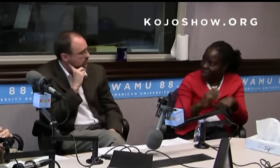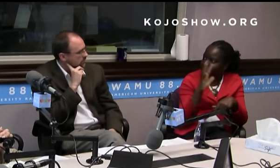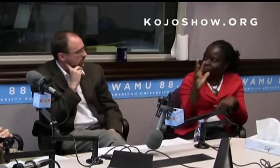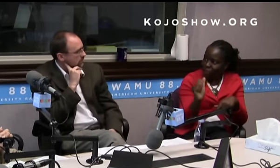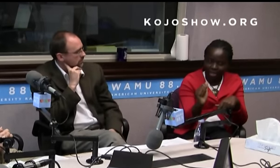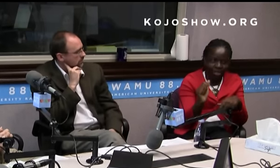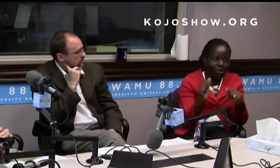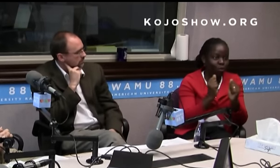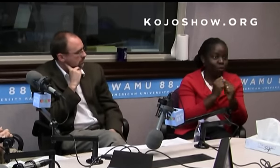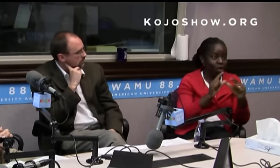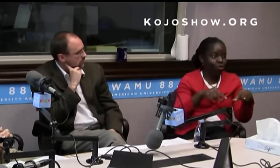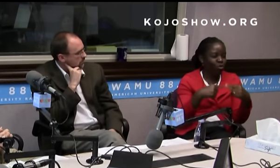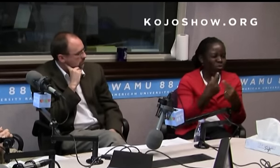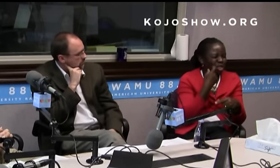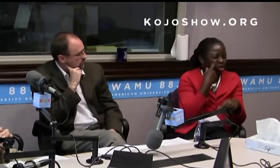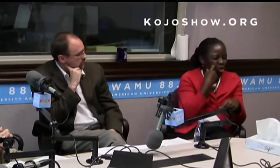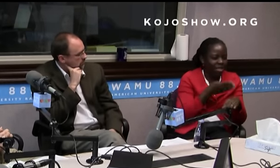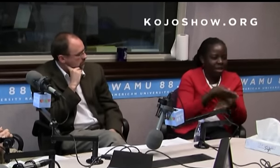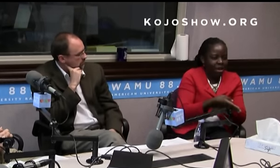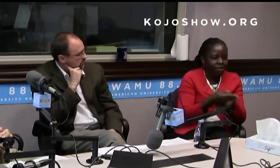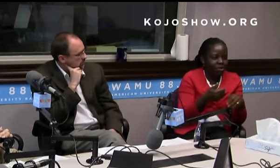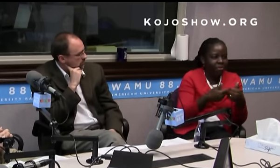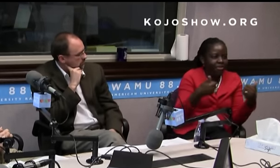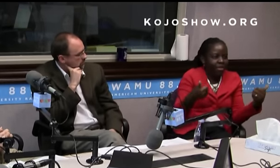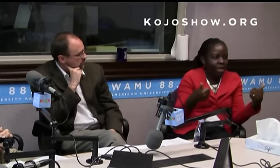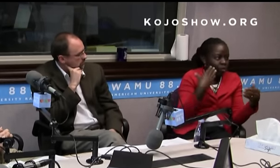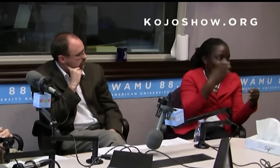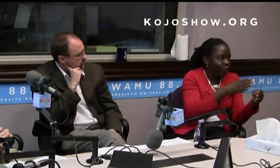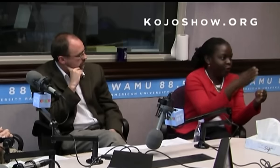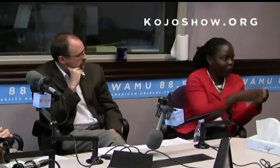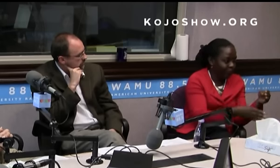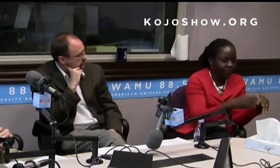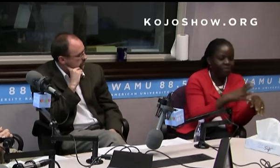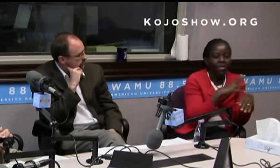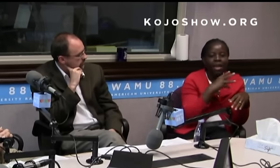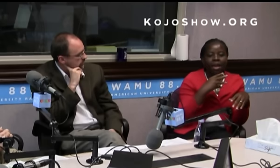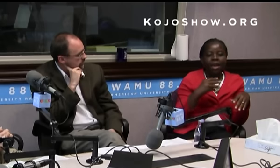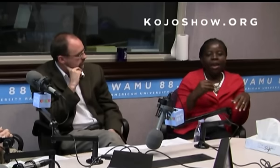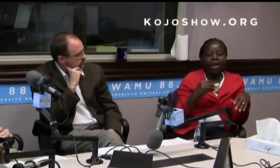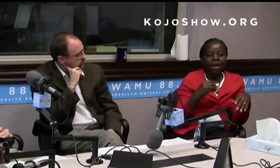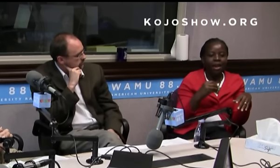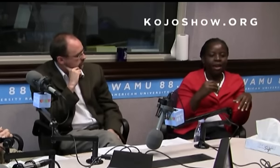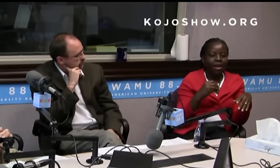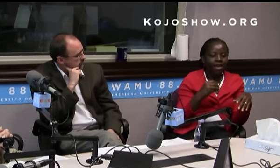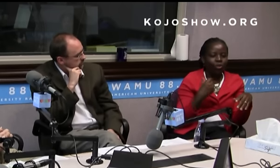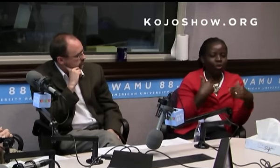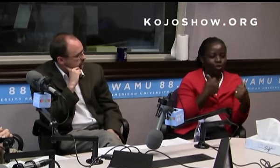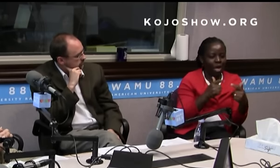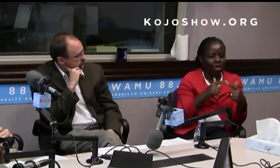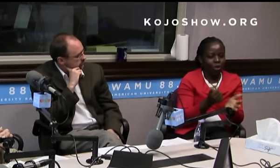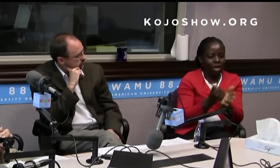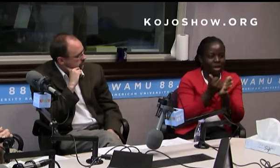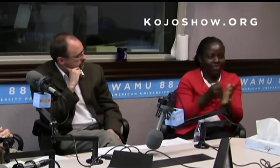About 15 years ago, we were doing work in South Africa with a group that had been set up just just after apartheid.